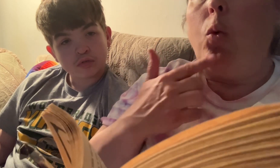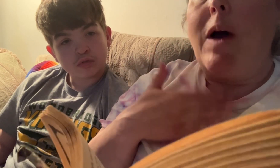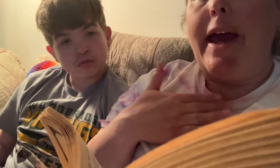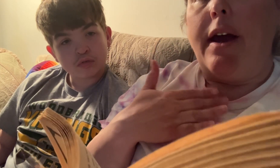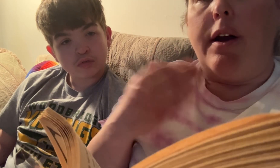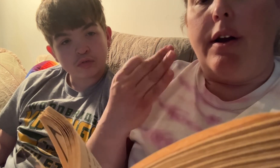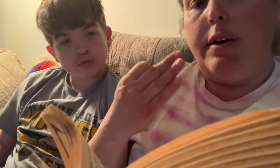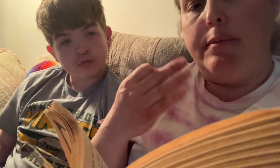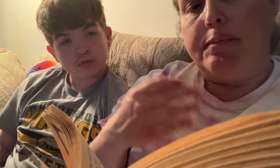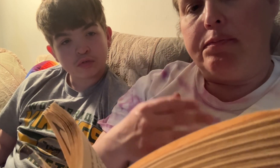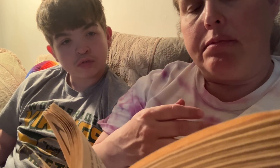aware